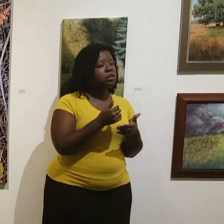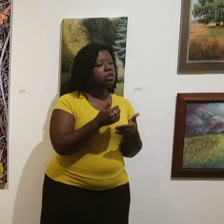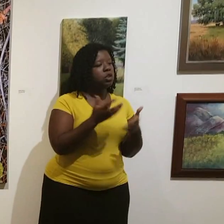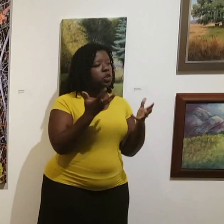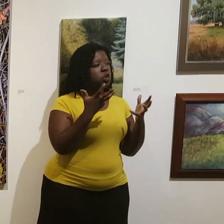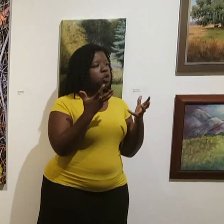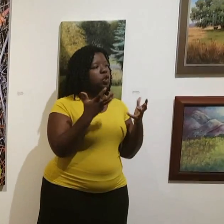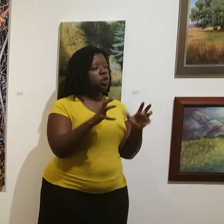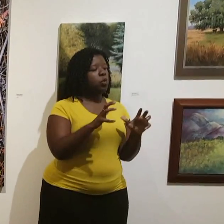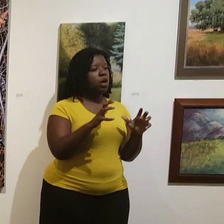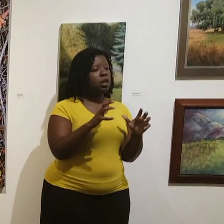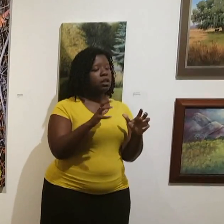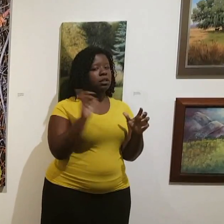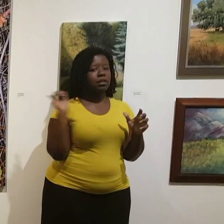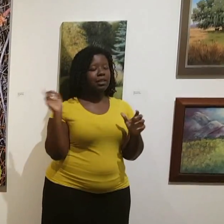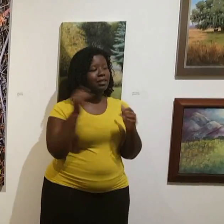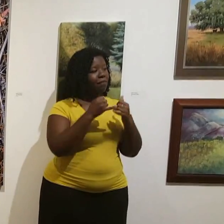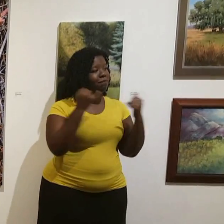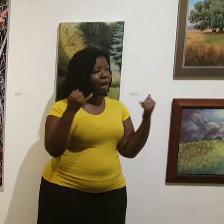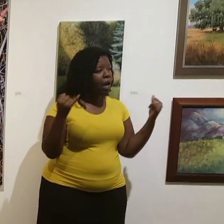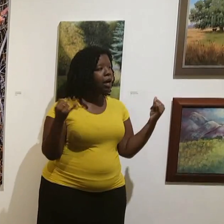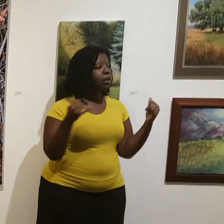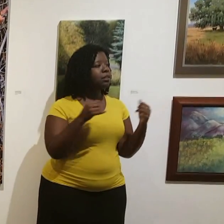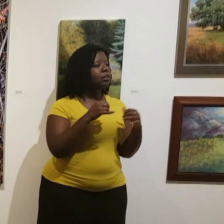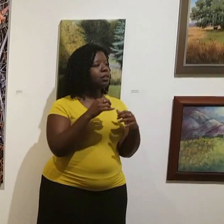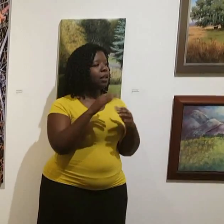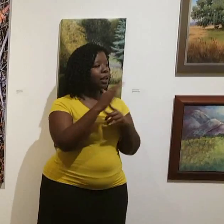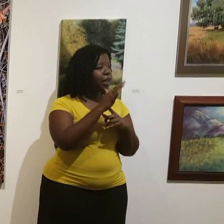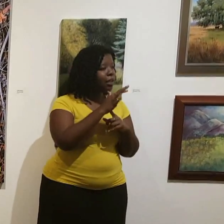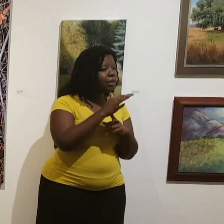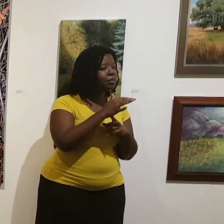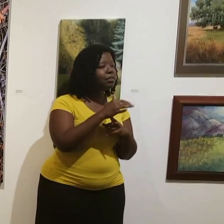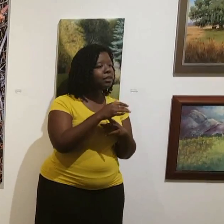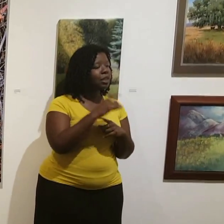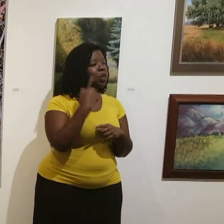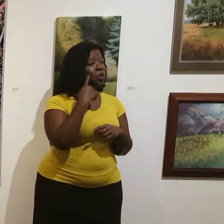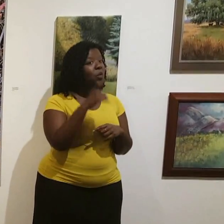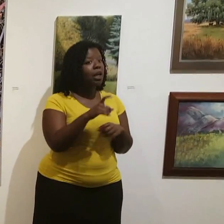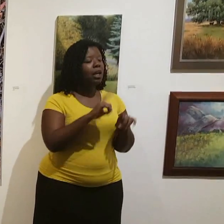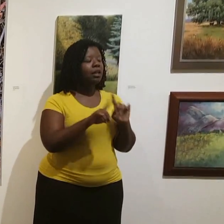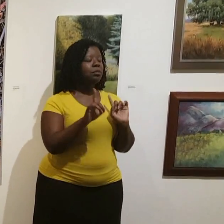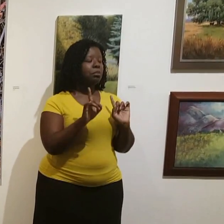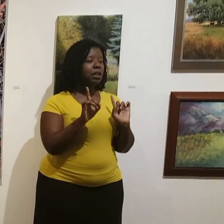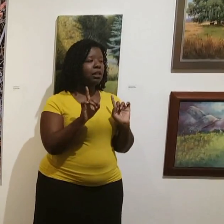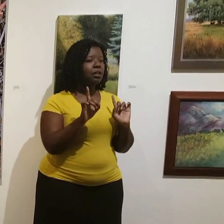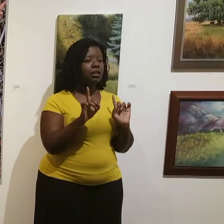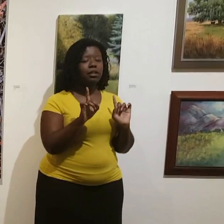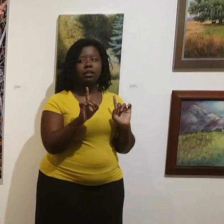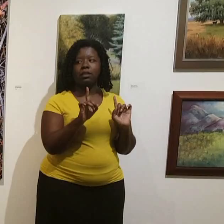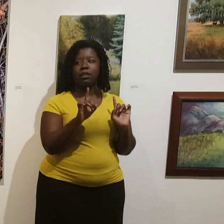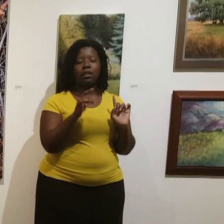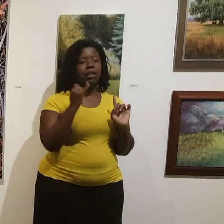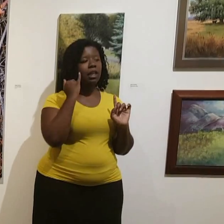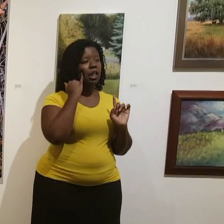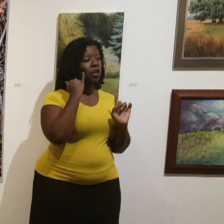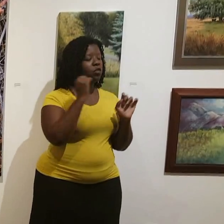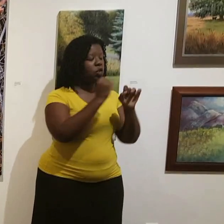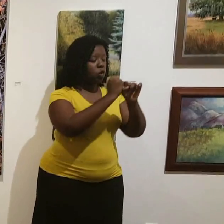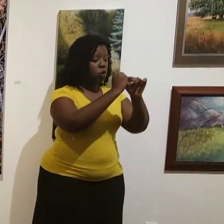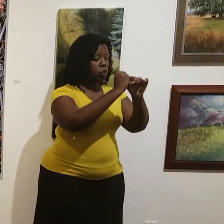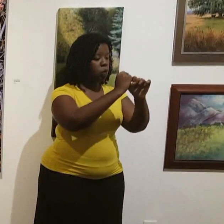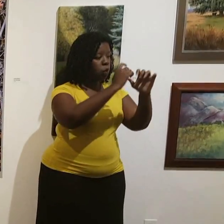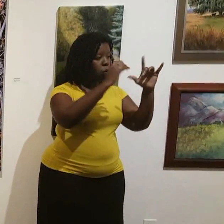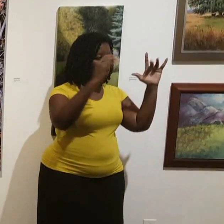as a thing, these are vines and leaves, which of course you recognize, but when you